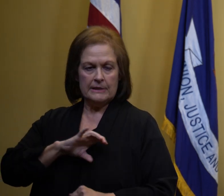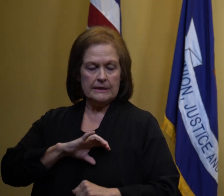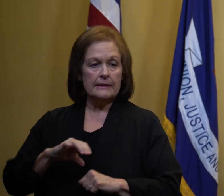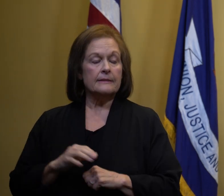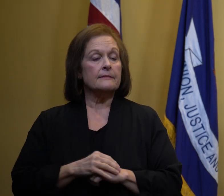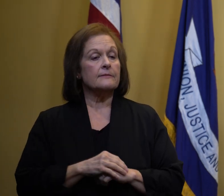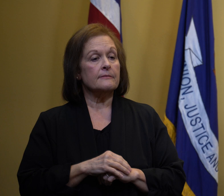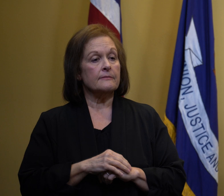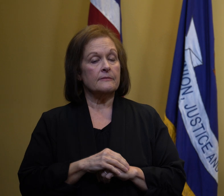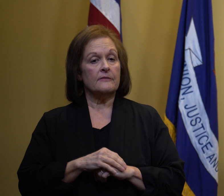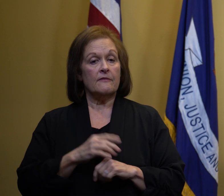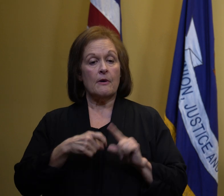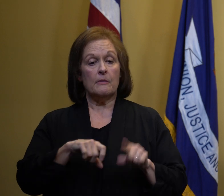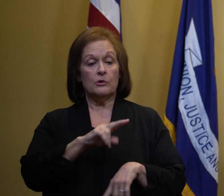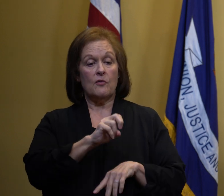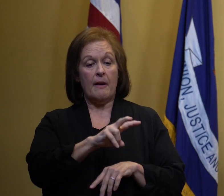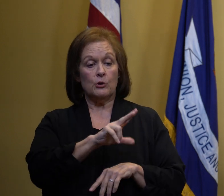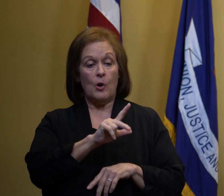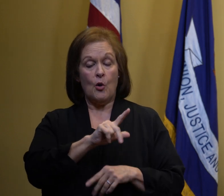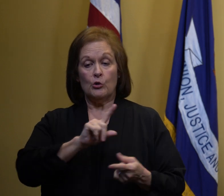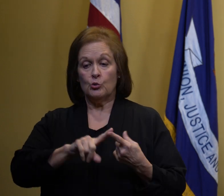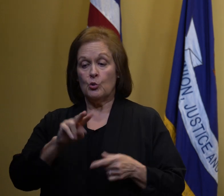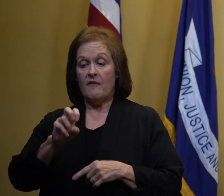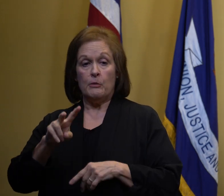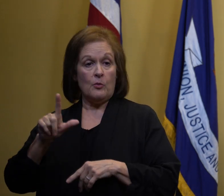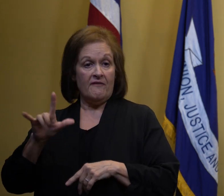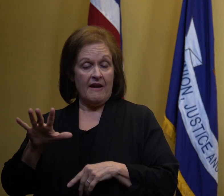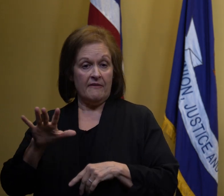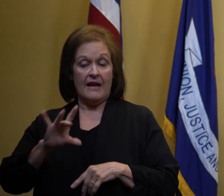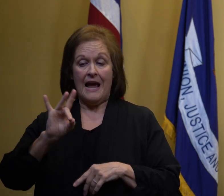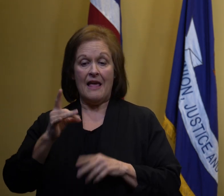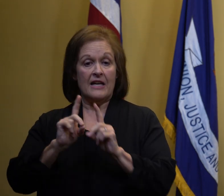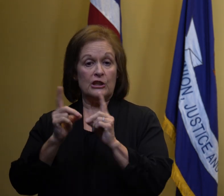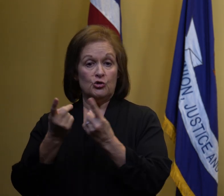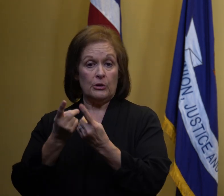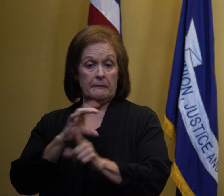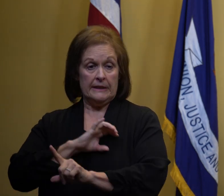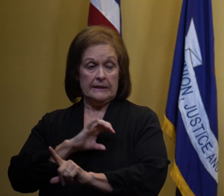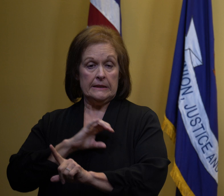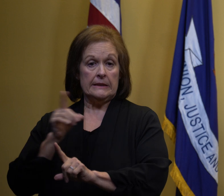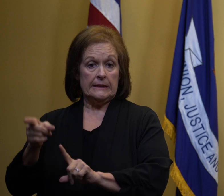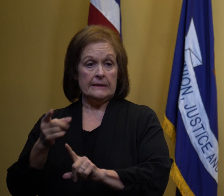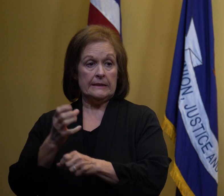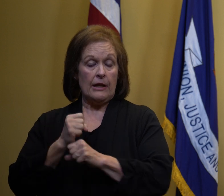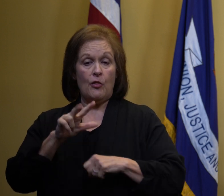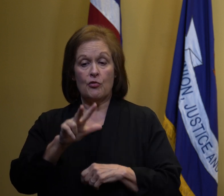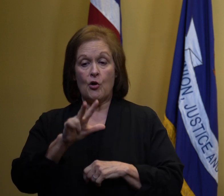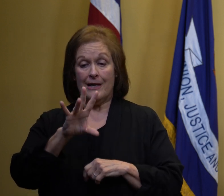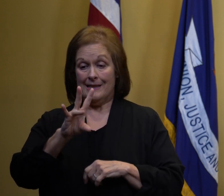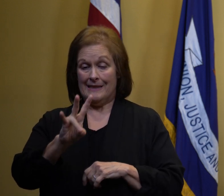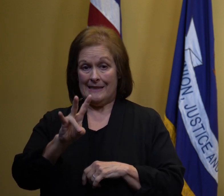of activities from the 23rd of November to the 25th in the 8th District alone netted 37.